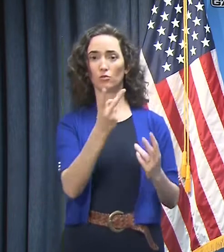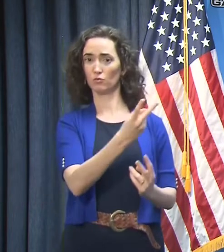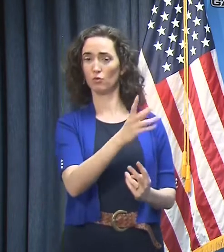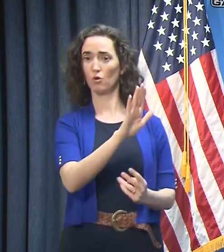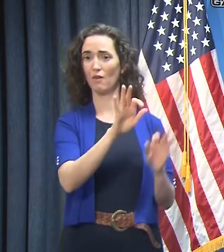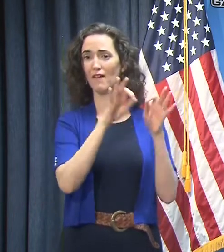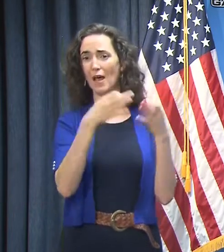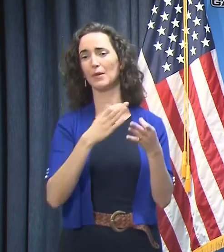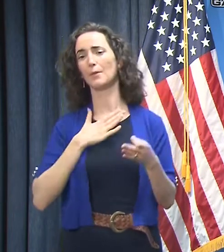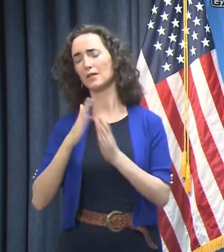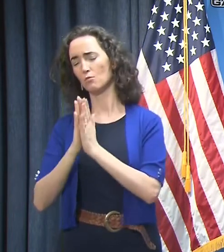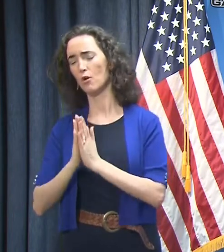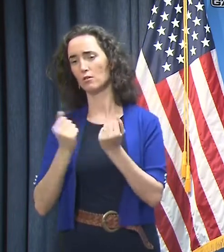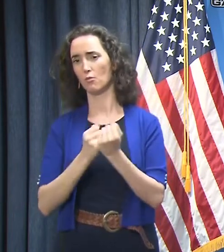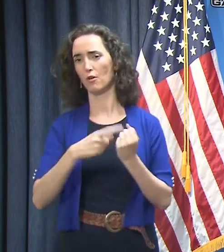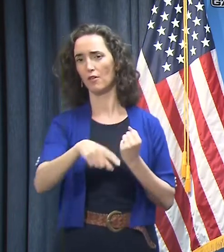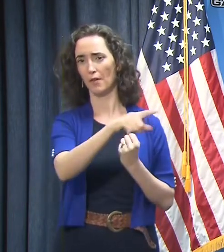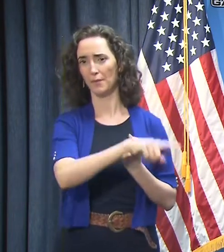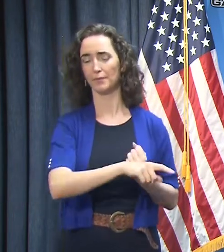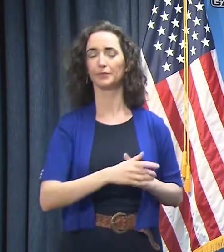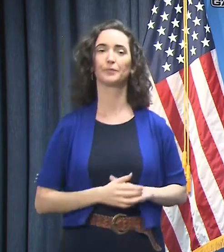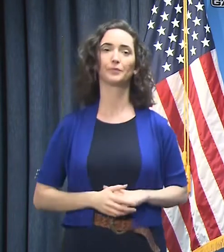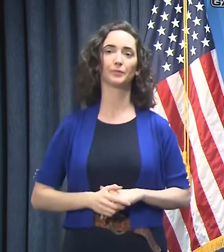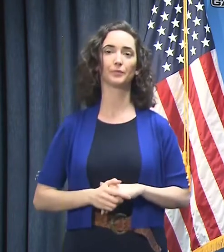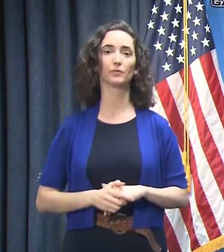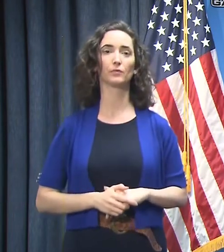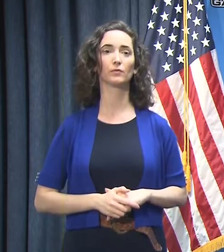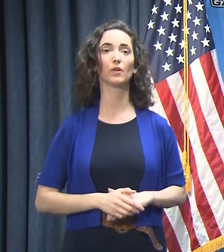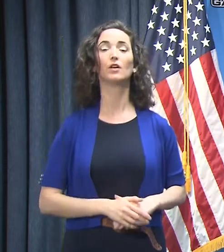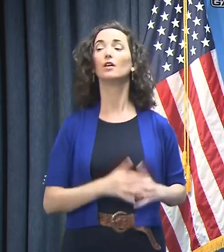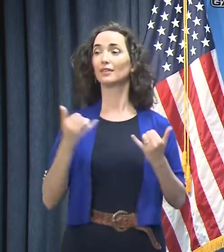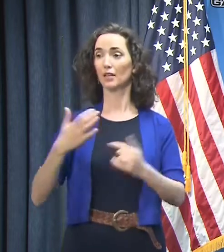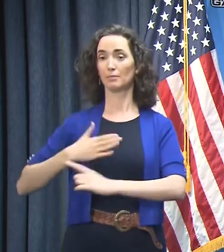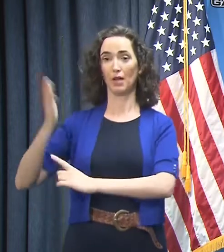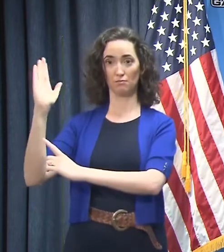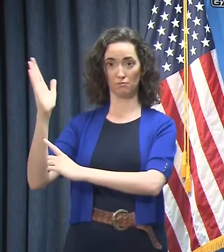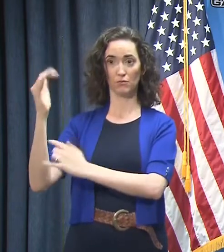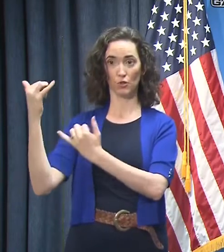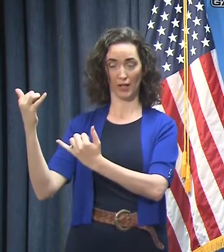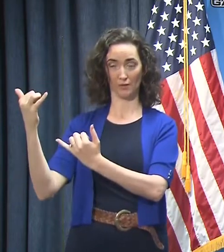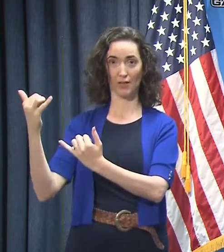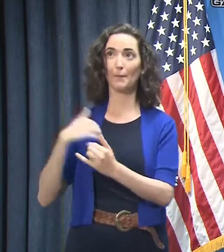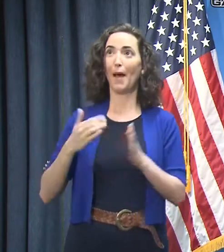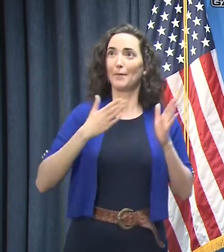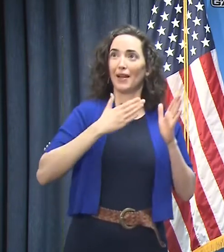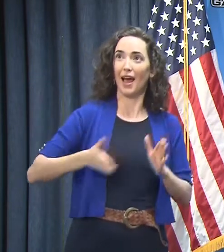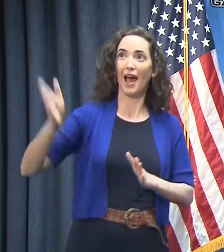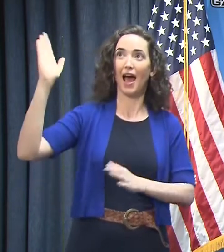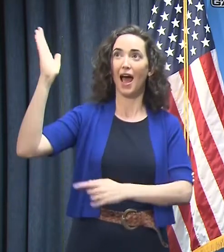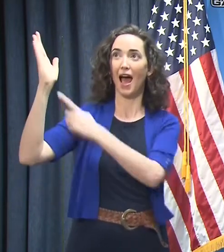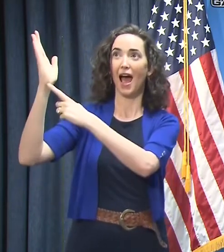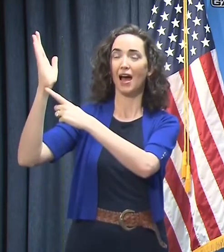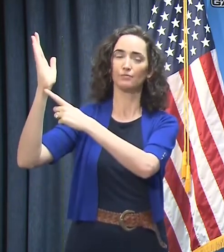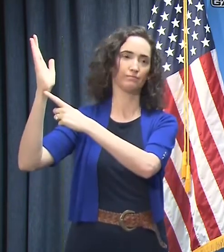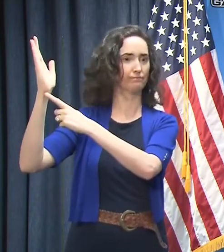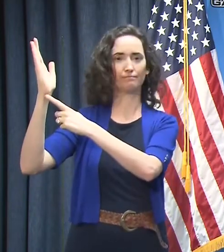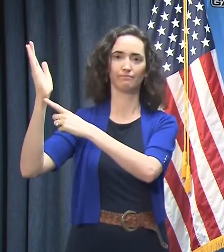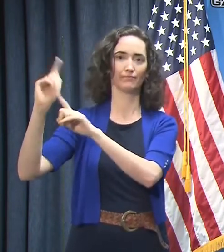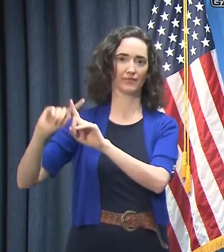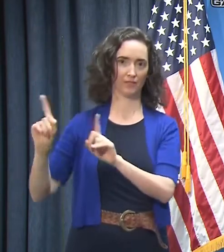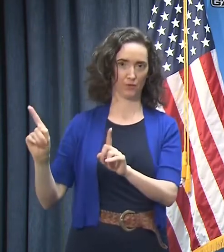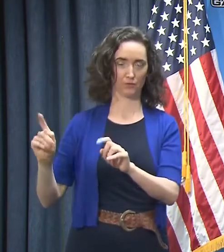And the rest of the briefing isn't the message that I had hoped to deliver either. Yesterday afternoon we spent a number of